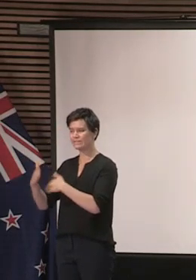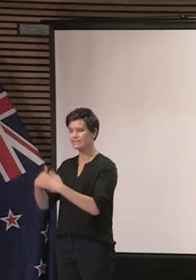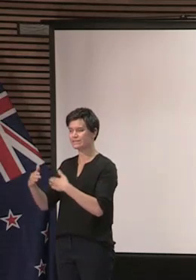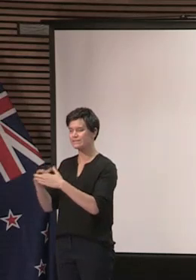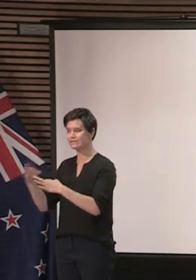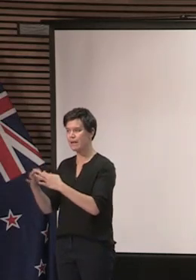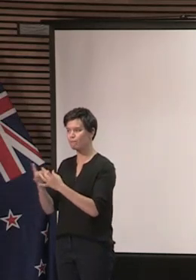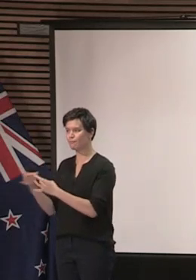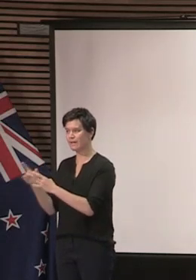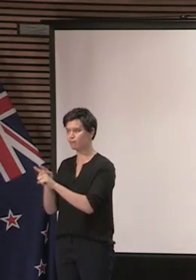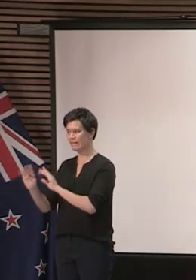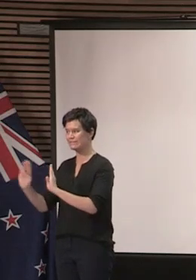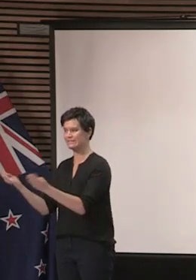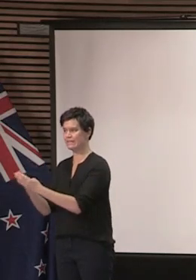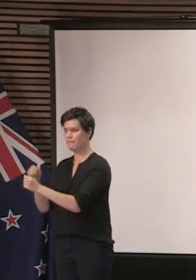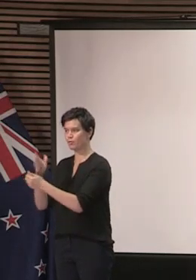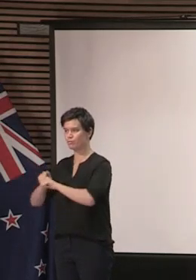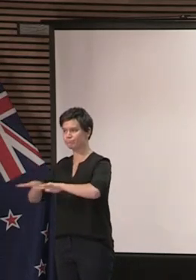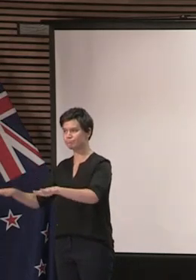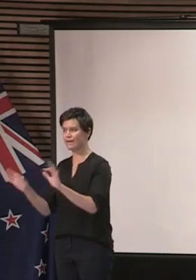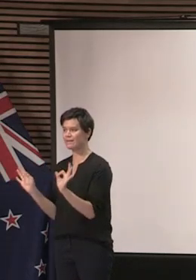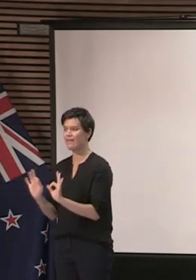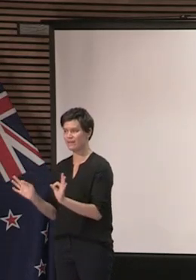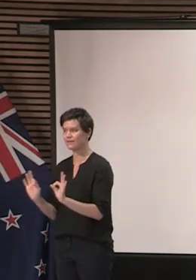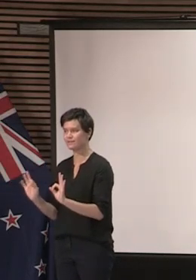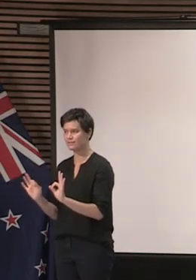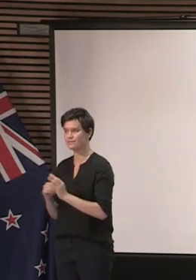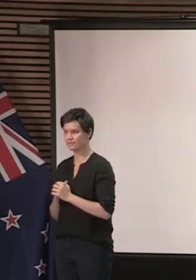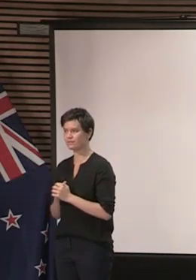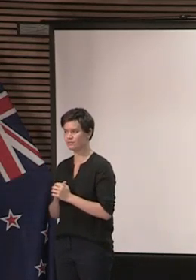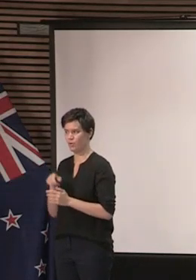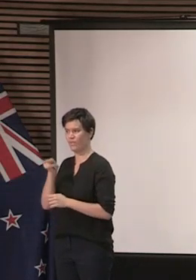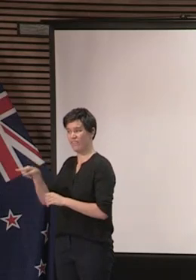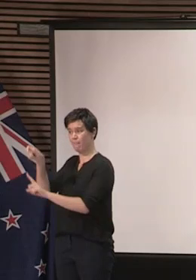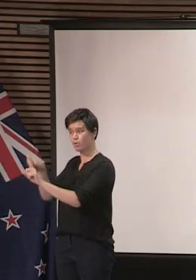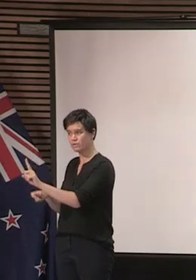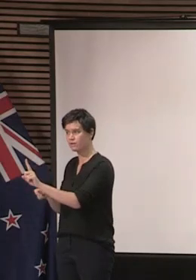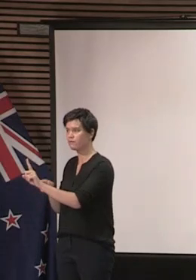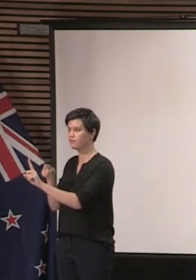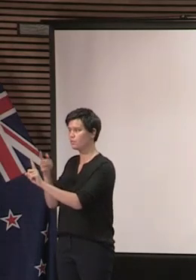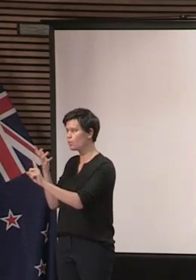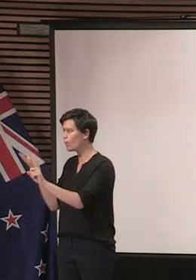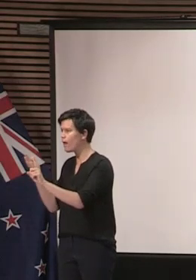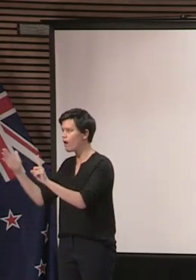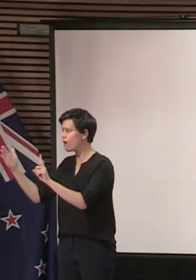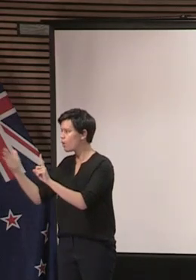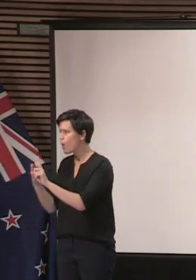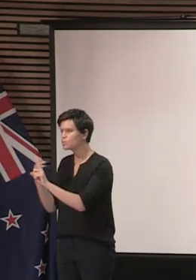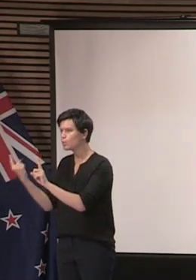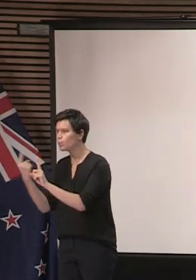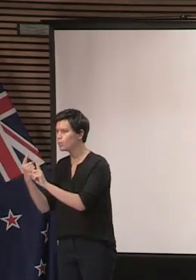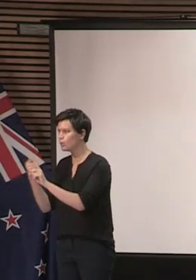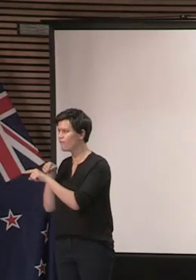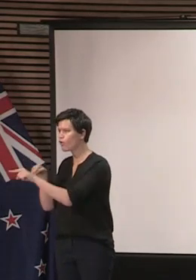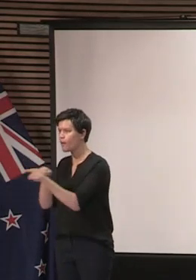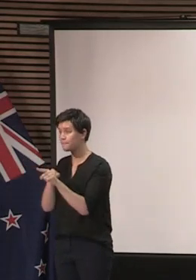hard on this over the last couple of days to effectively ring-fence that, make sure there are no further admissions, test